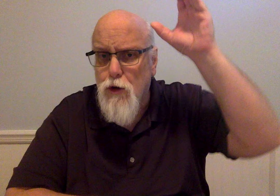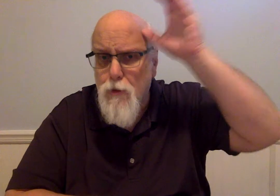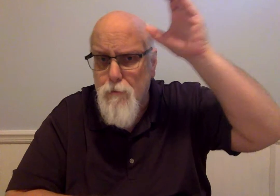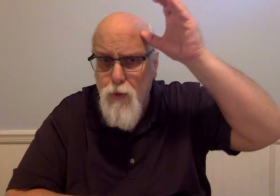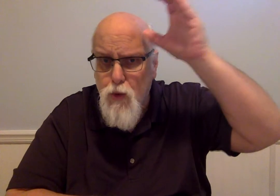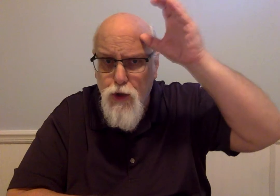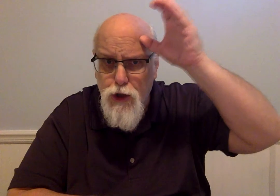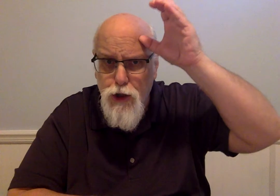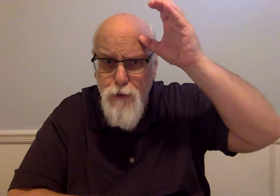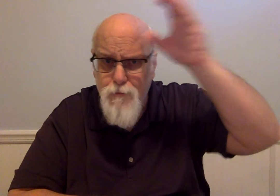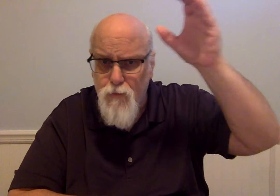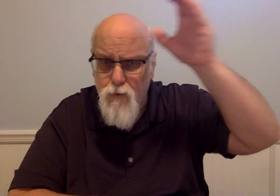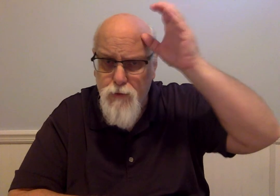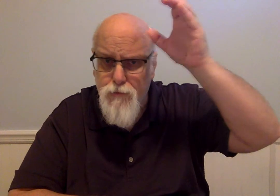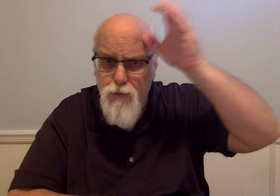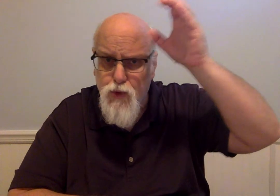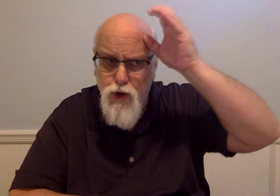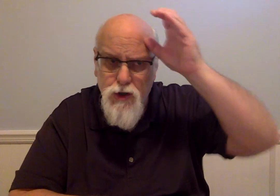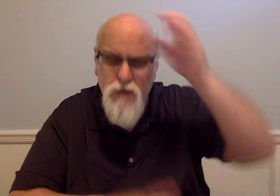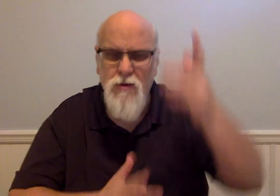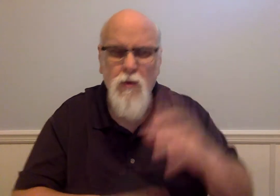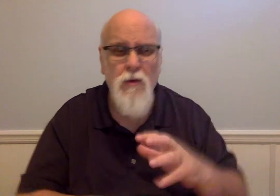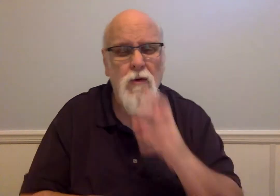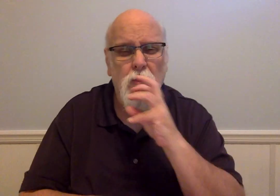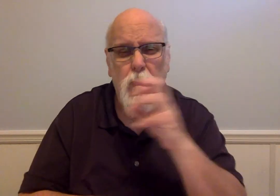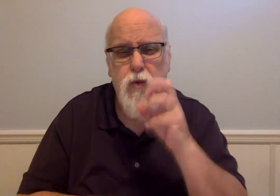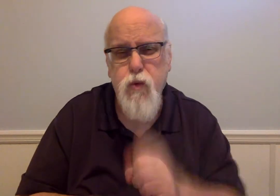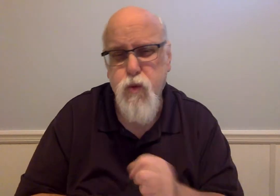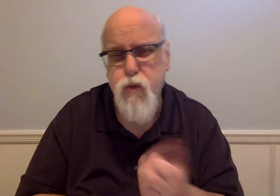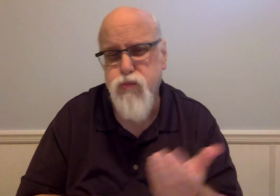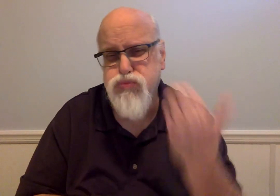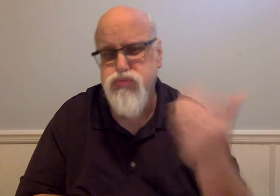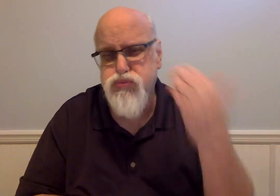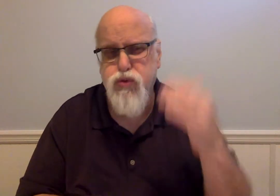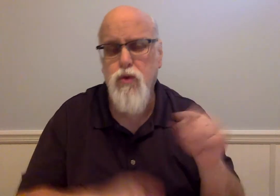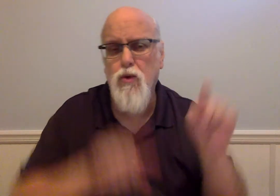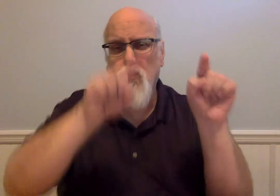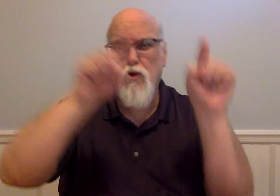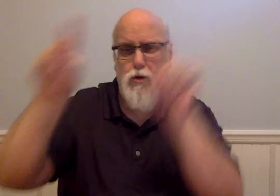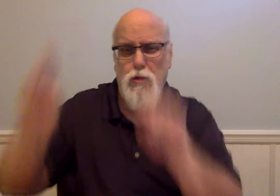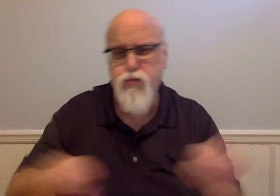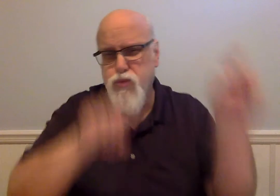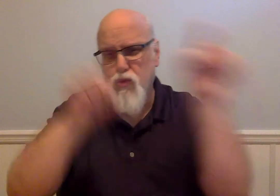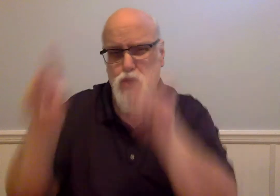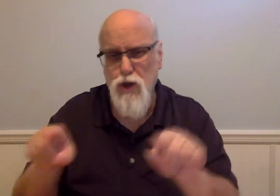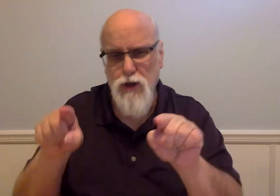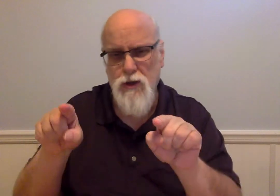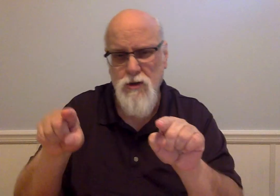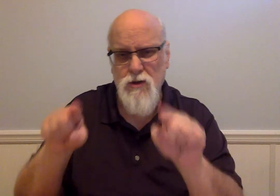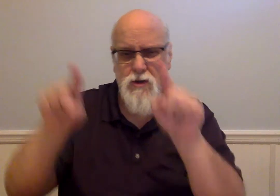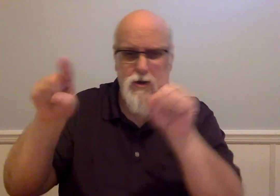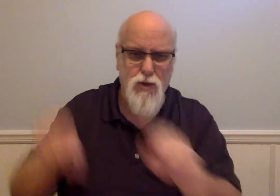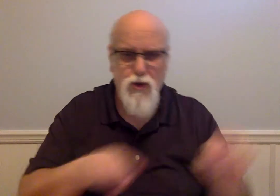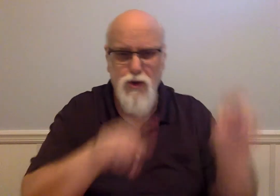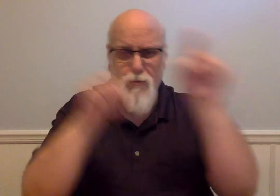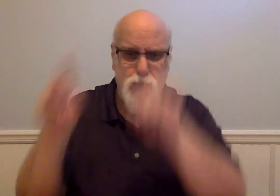sign computer, a C up on your head. The old sign for computer was like this, and